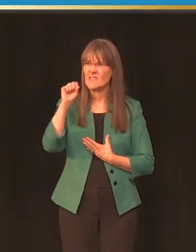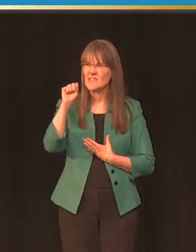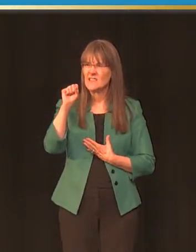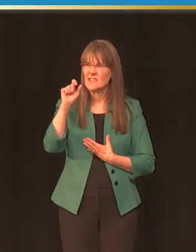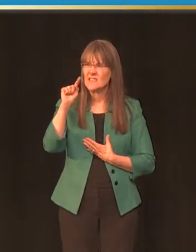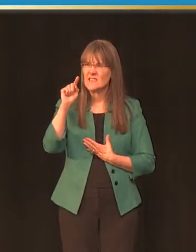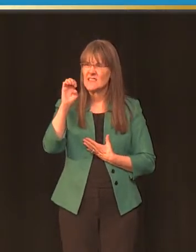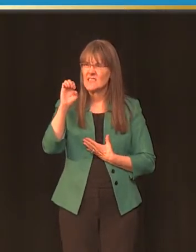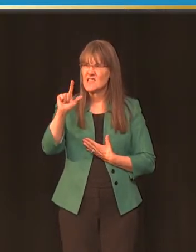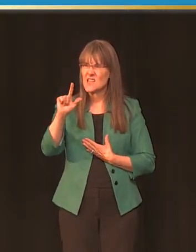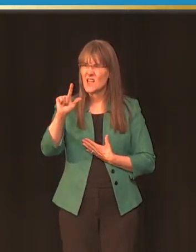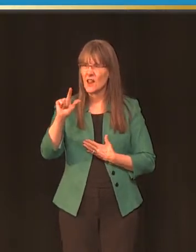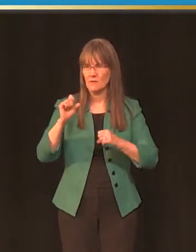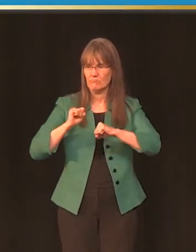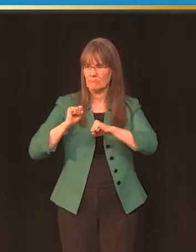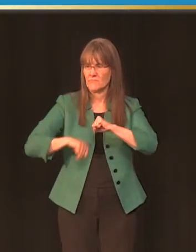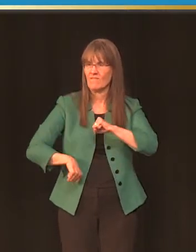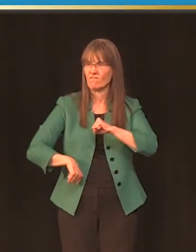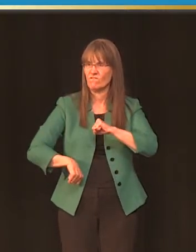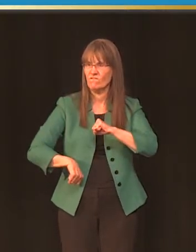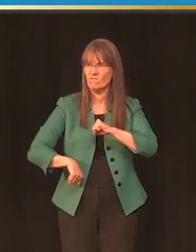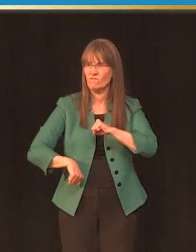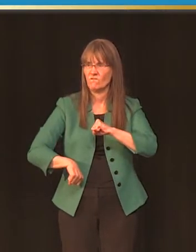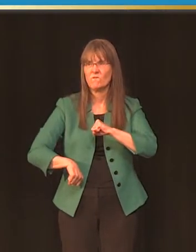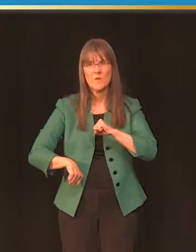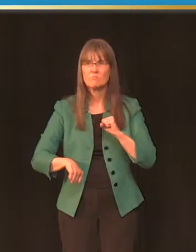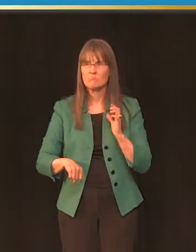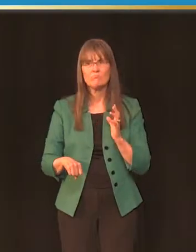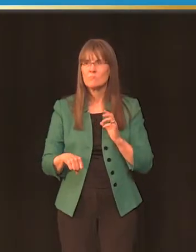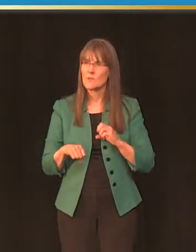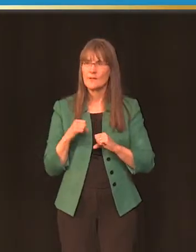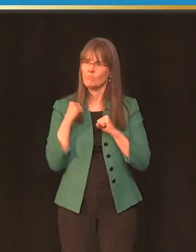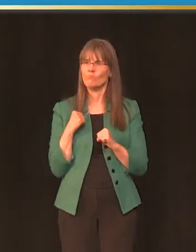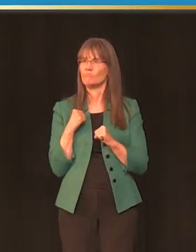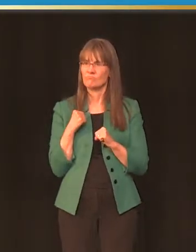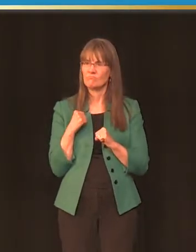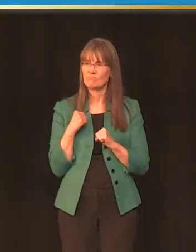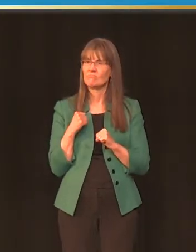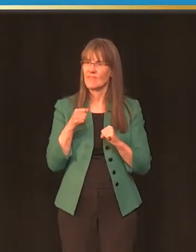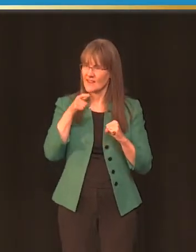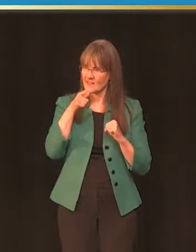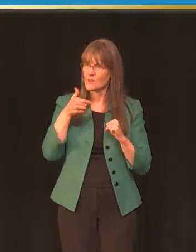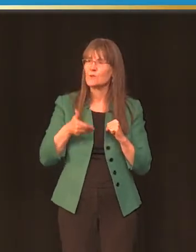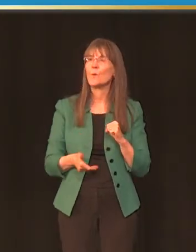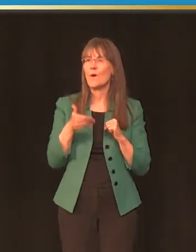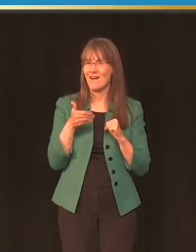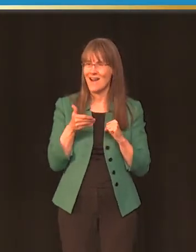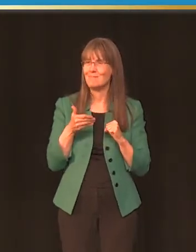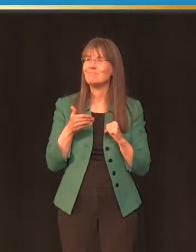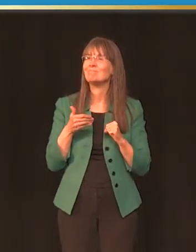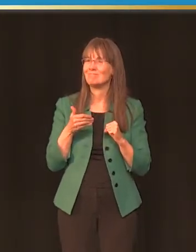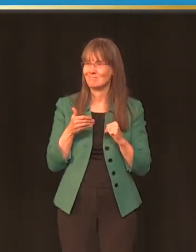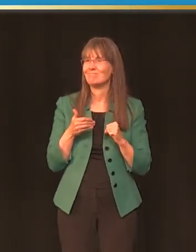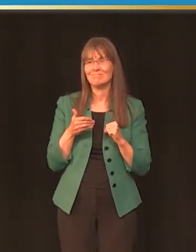inside of you, know that you are still tough. You can withstand those